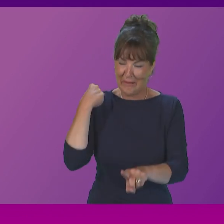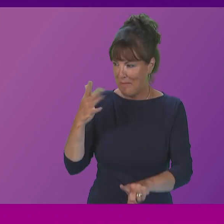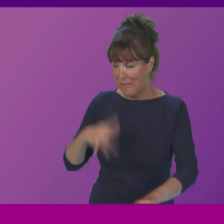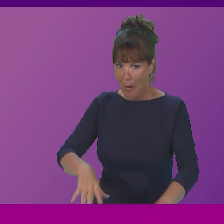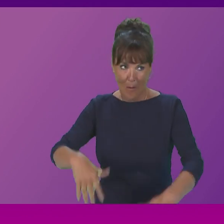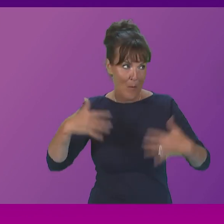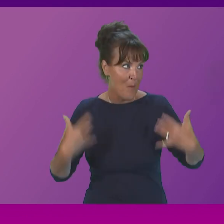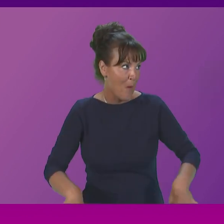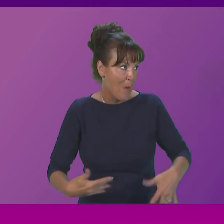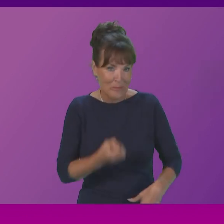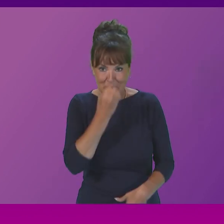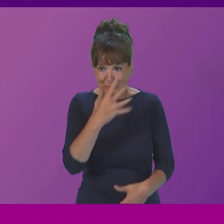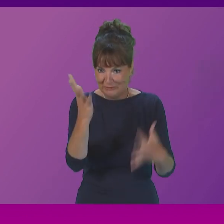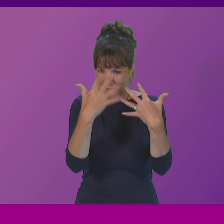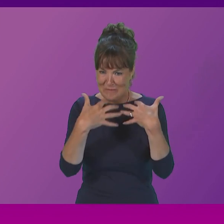looking parliament.